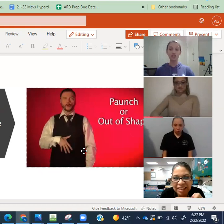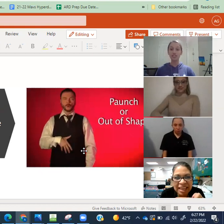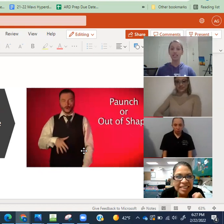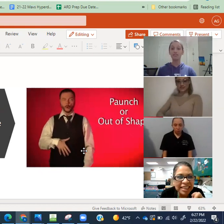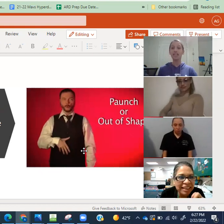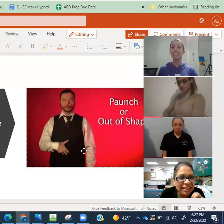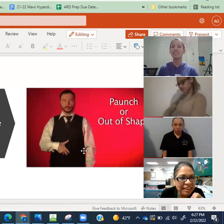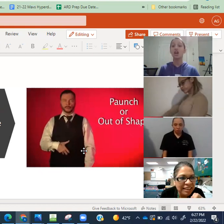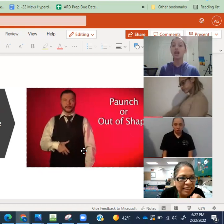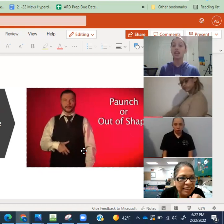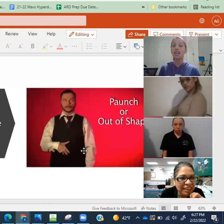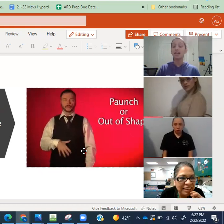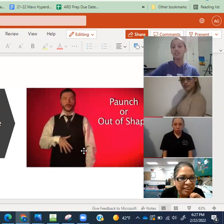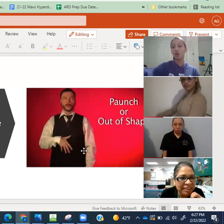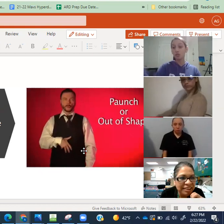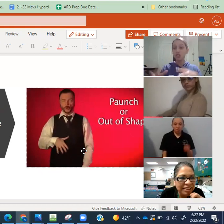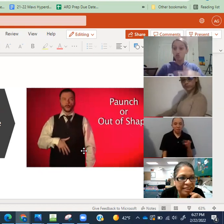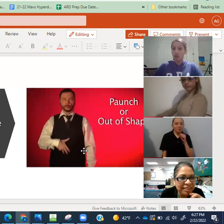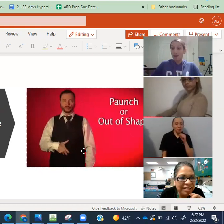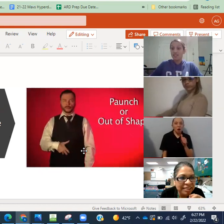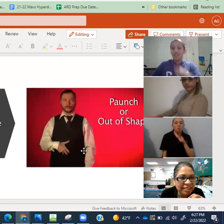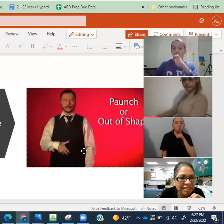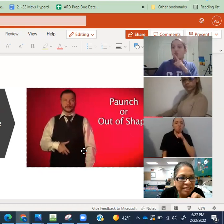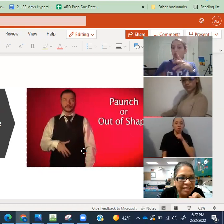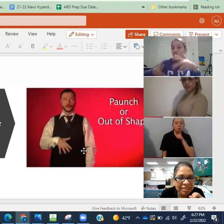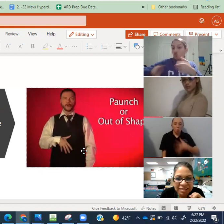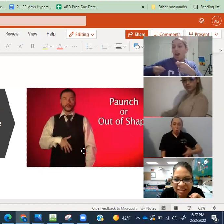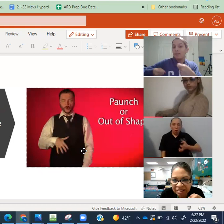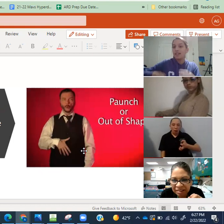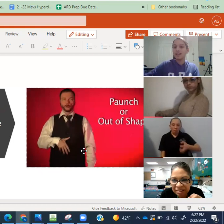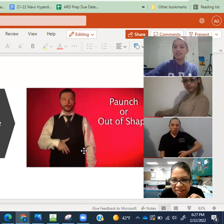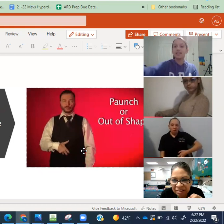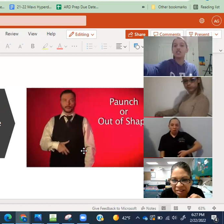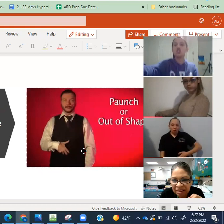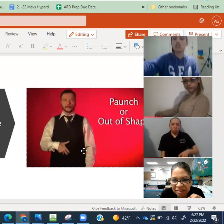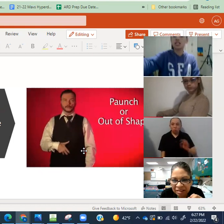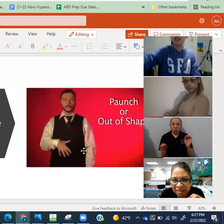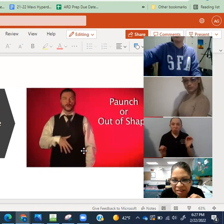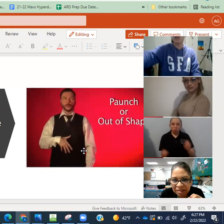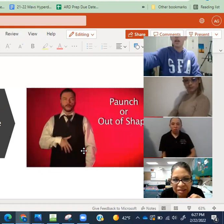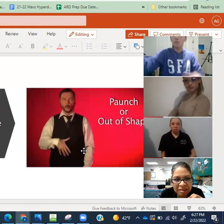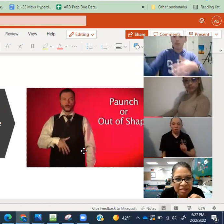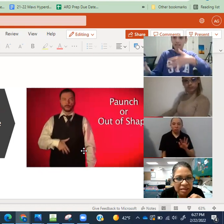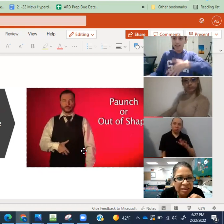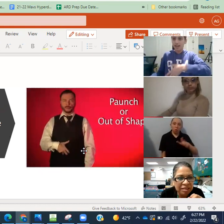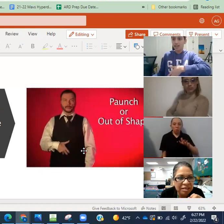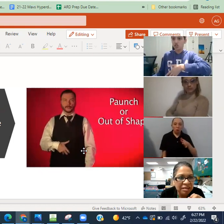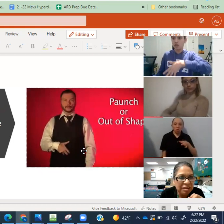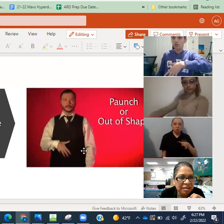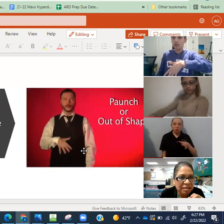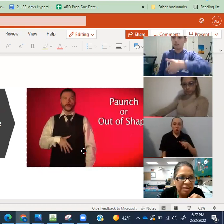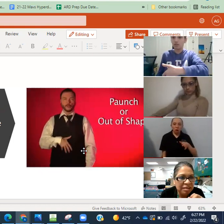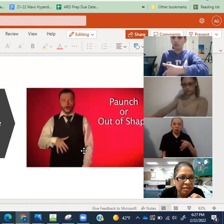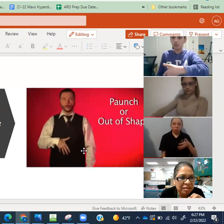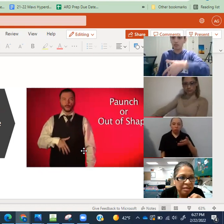So he's Is just that the kind of, sign? he's not really grabbing anything. He's just kind of making that hand